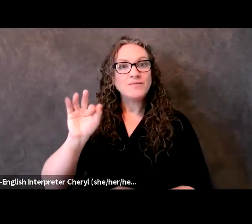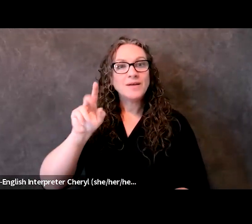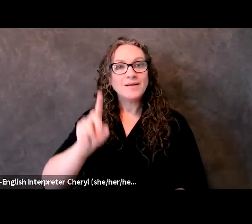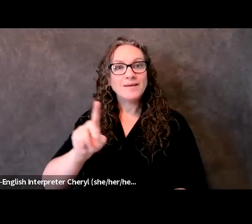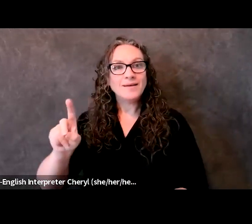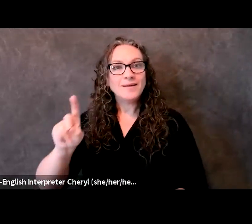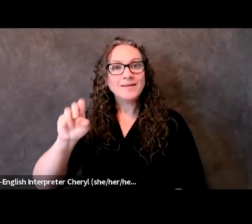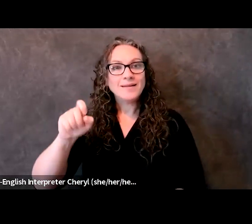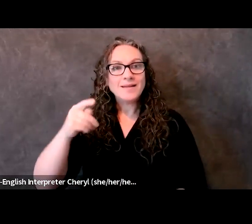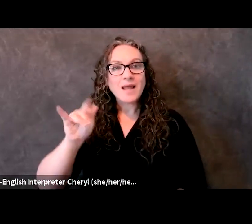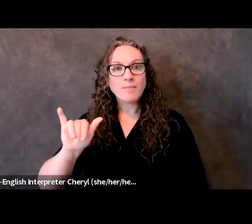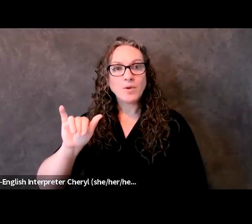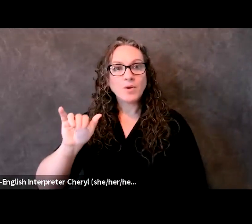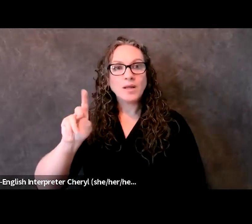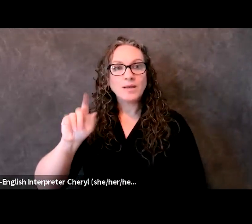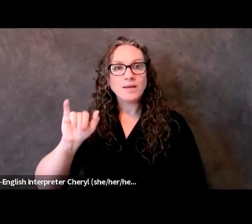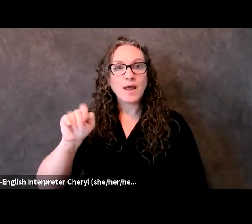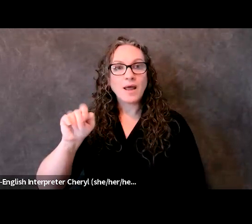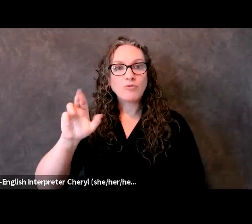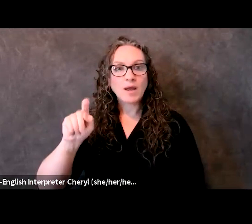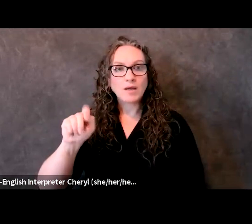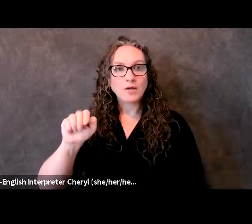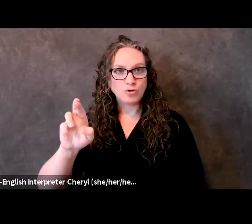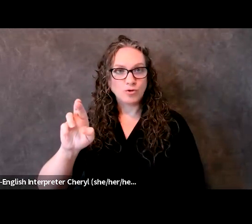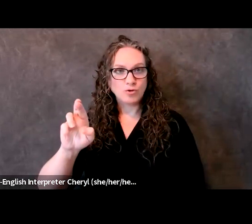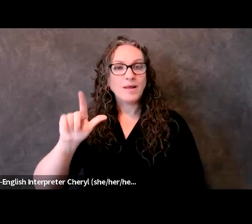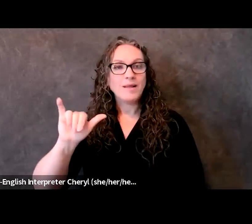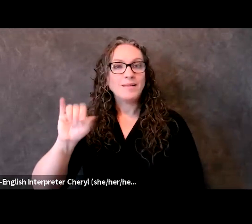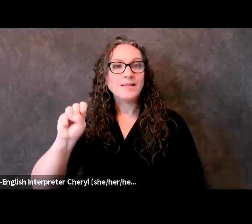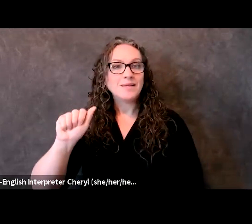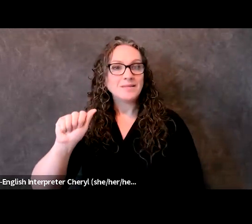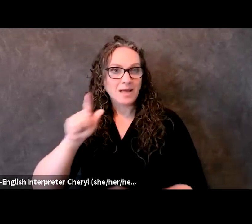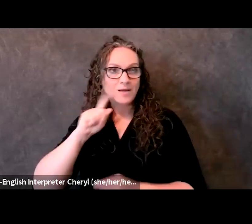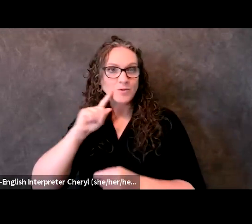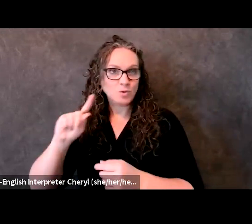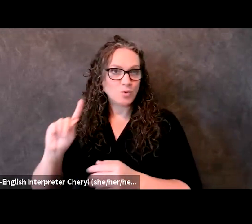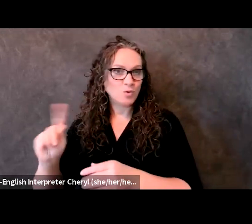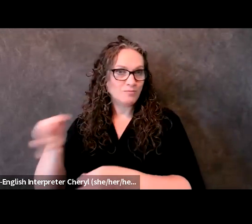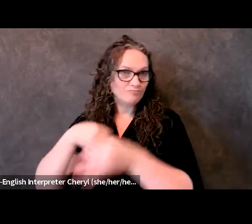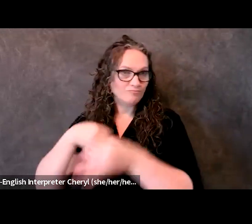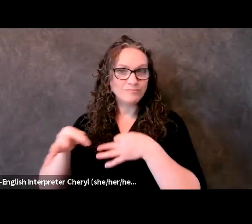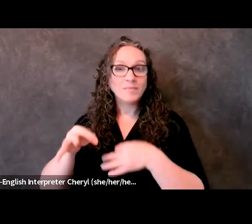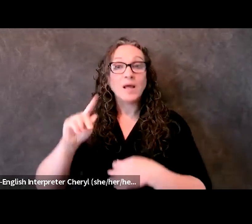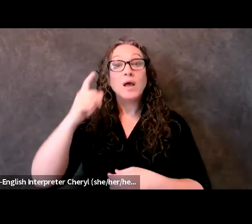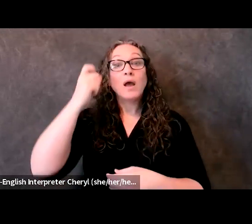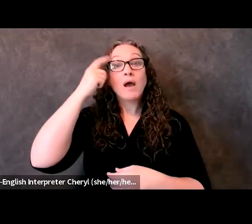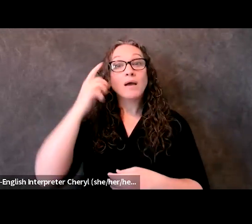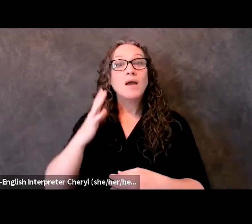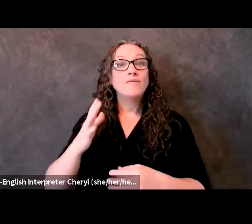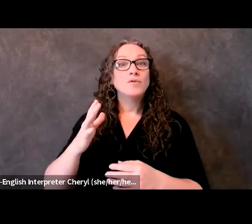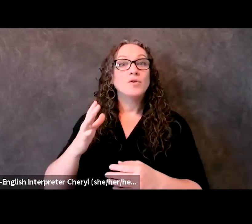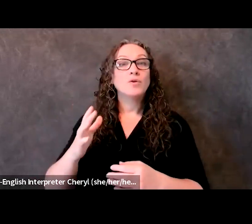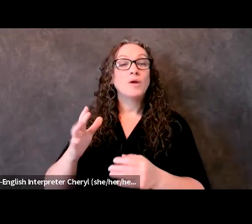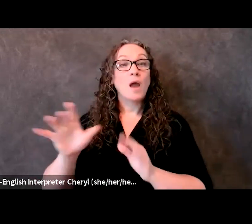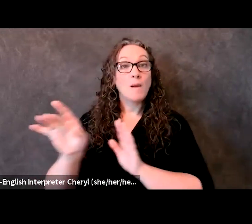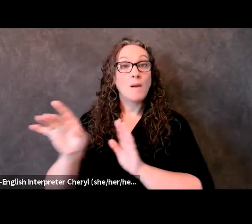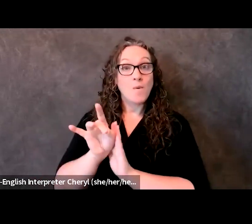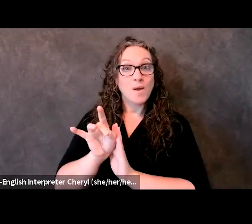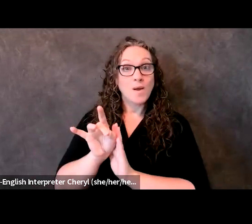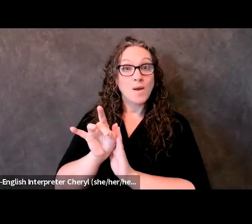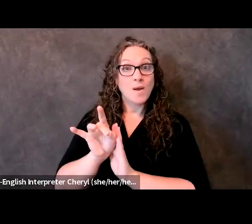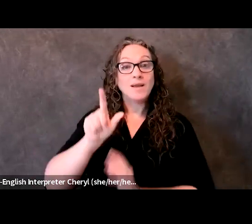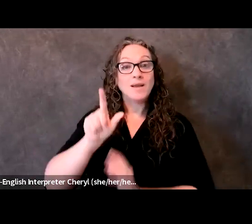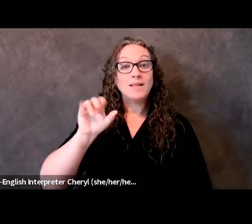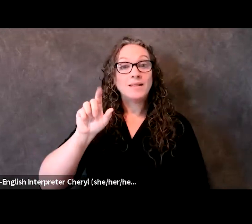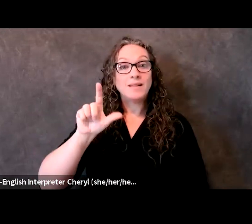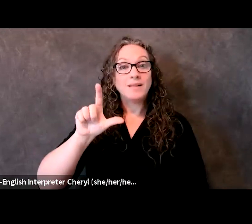Mongett, fill in for her. Governor Newsom appointed Lisa Mongett to serve as Chief Deputy Director at